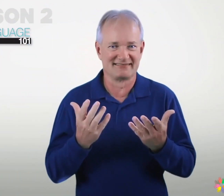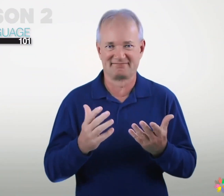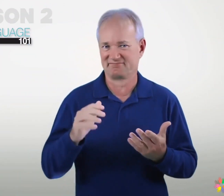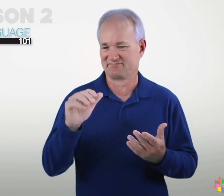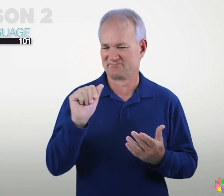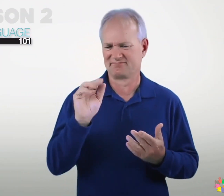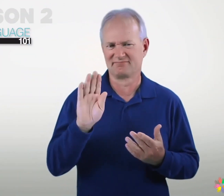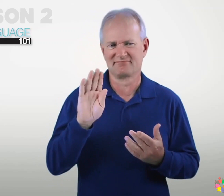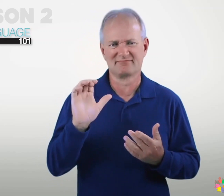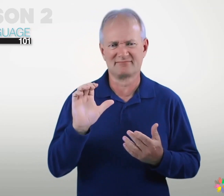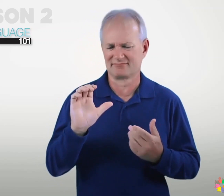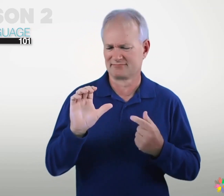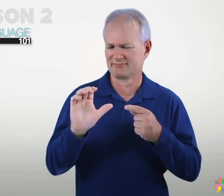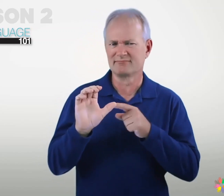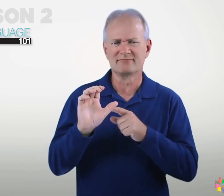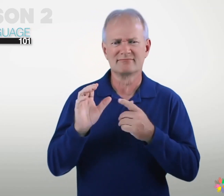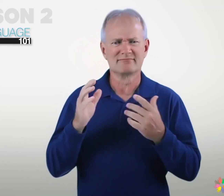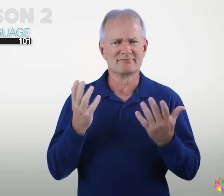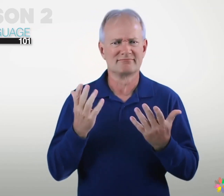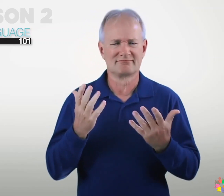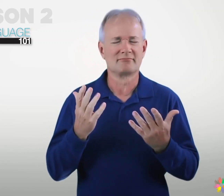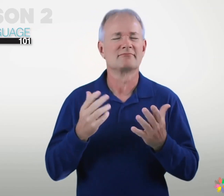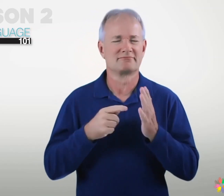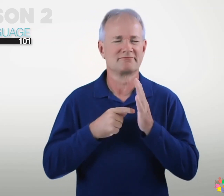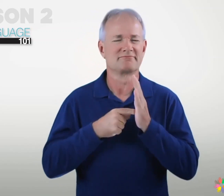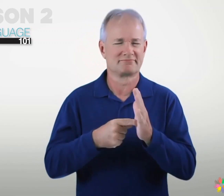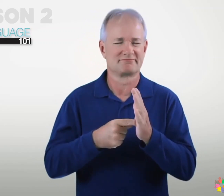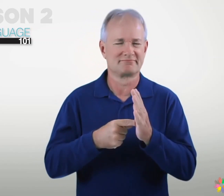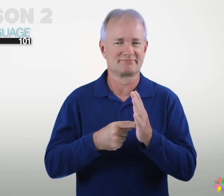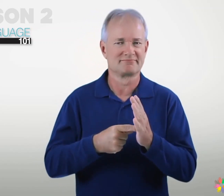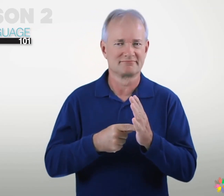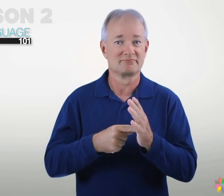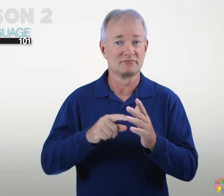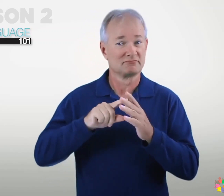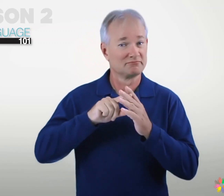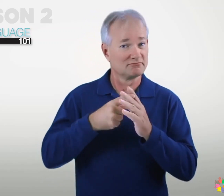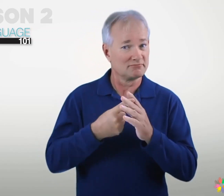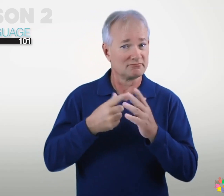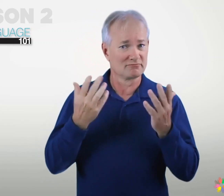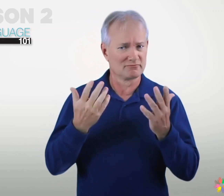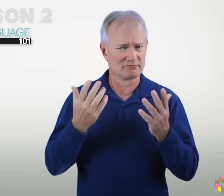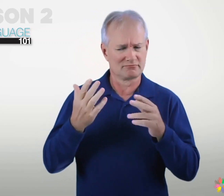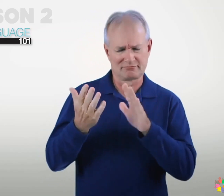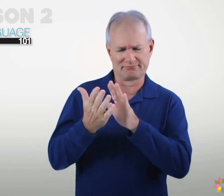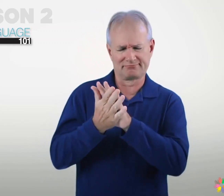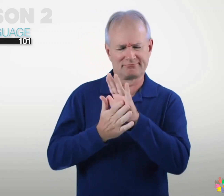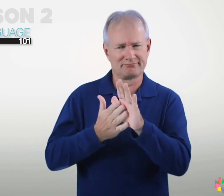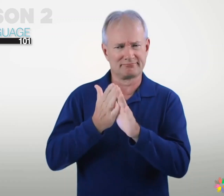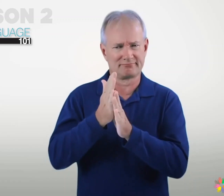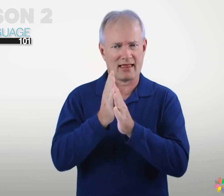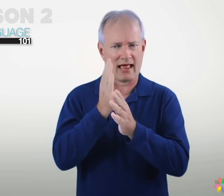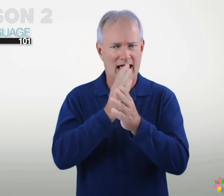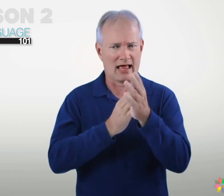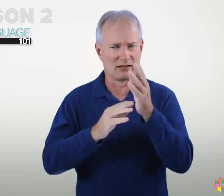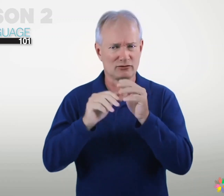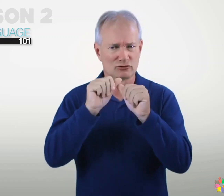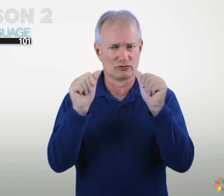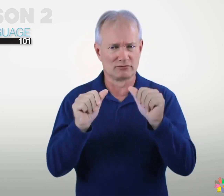And now, let's learn our ABCs. I'll show you how to do it. So remember to